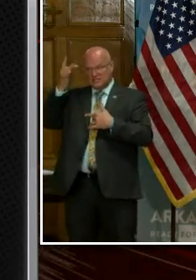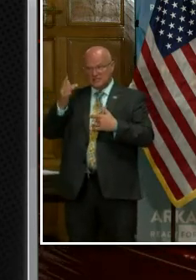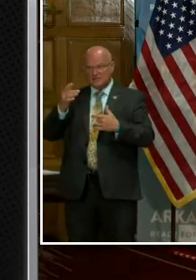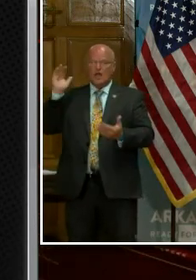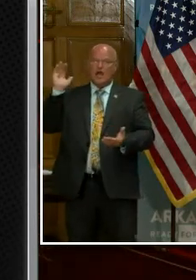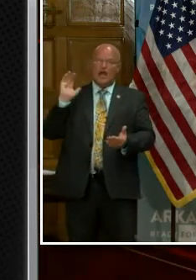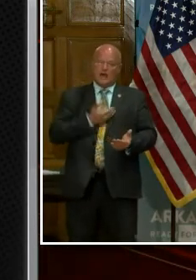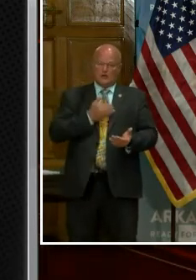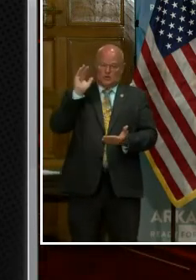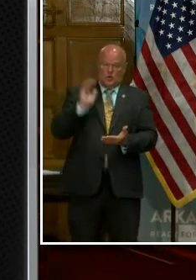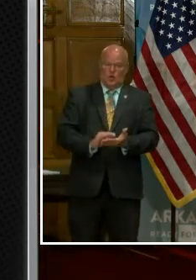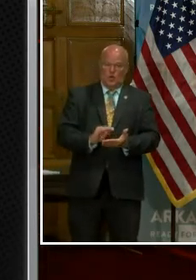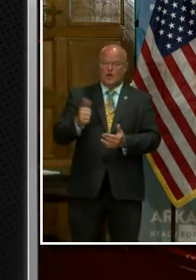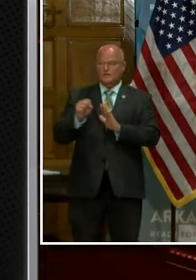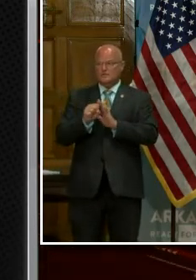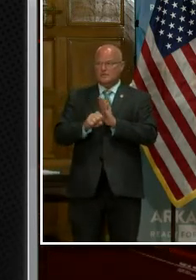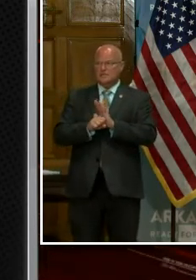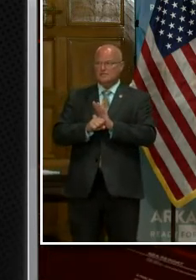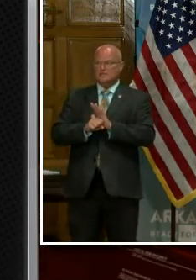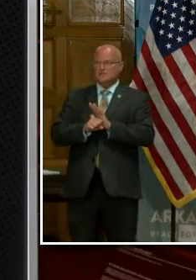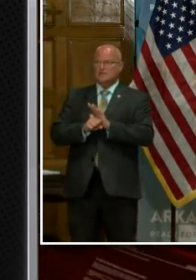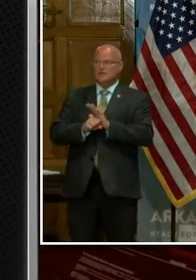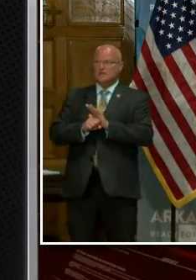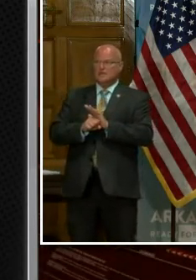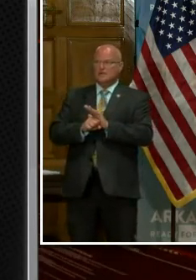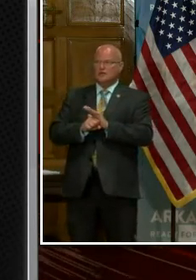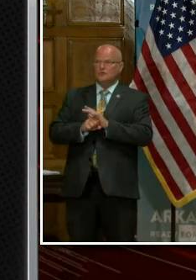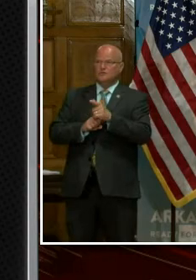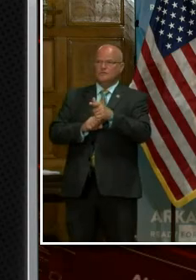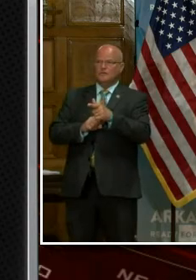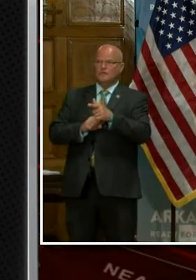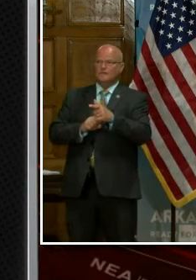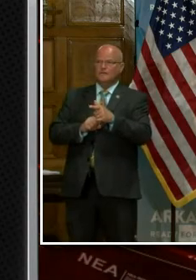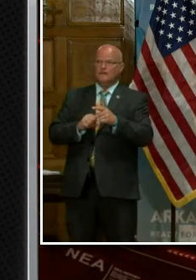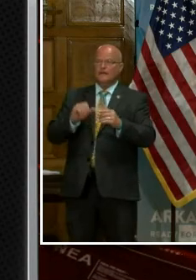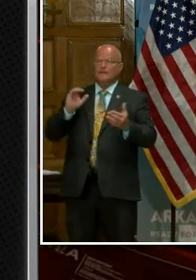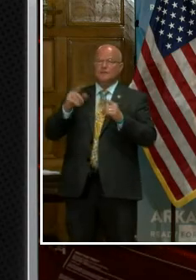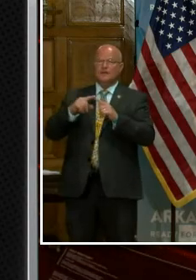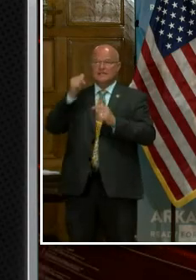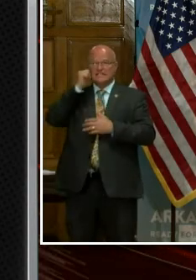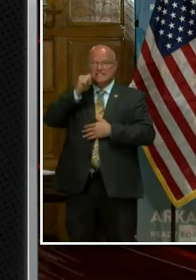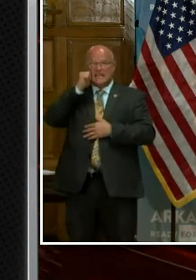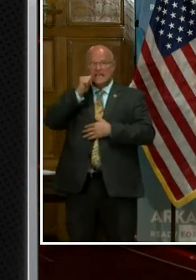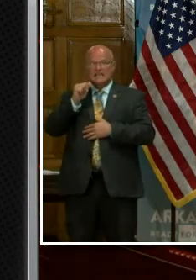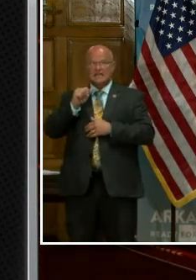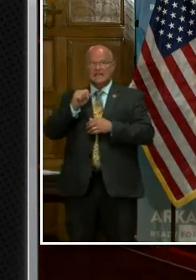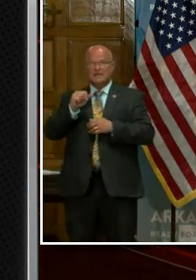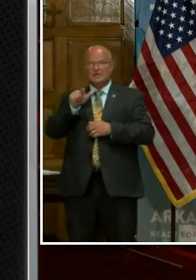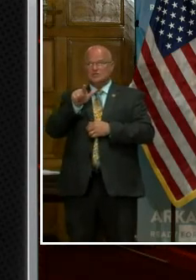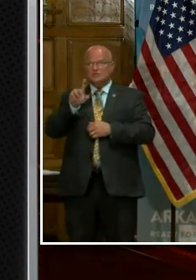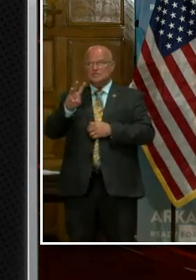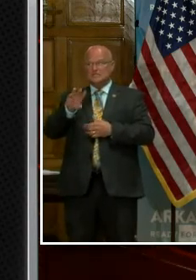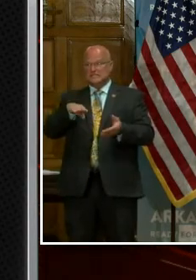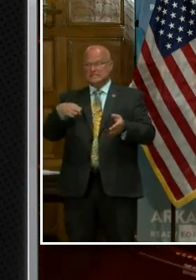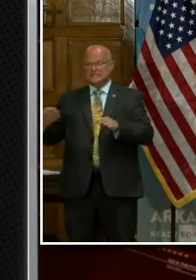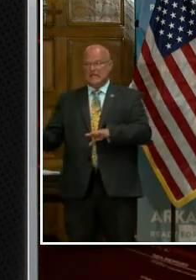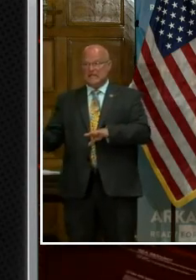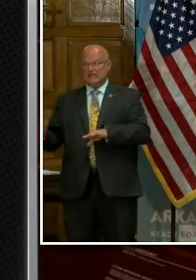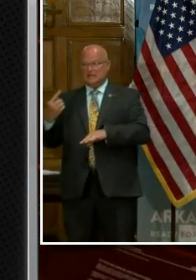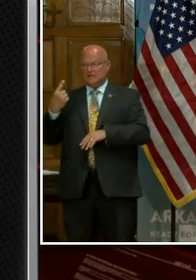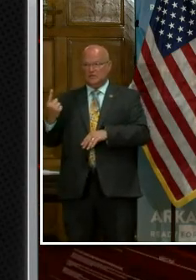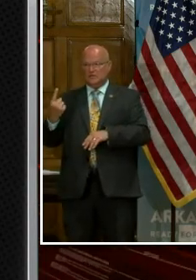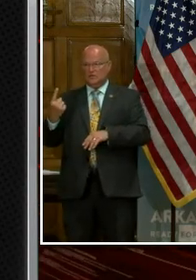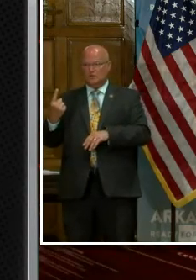They're extraordinarily low compared to other states. Extraordinary compared to this daily briefing. 26 deaths in